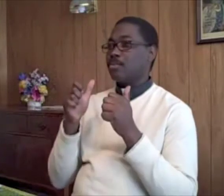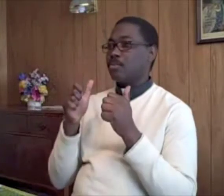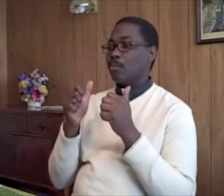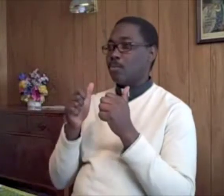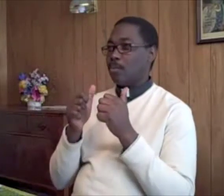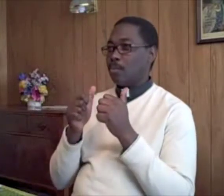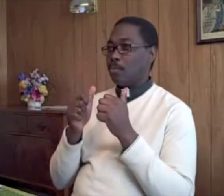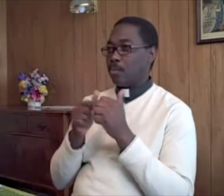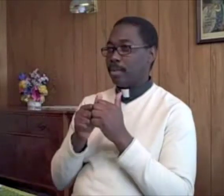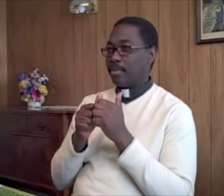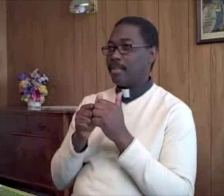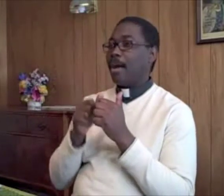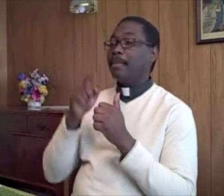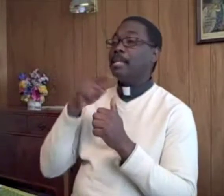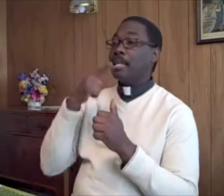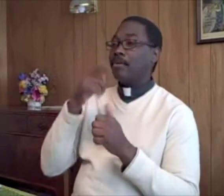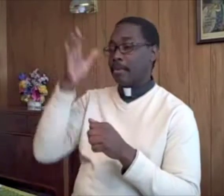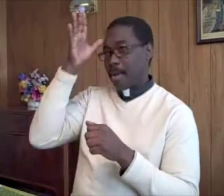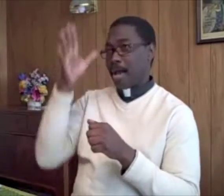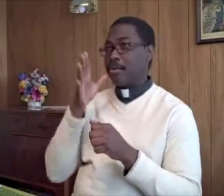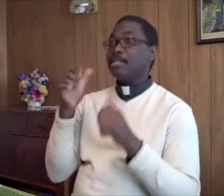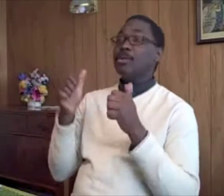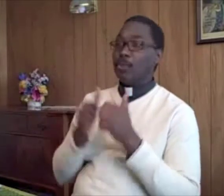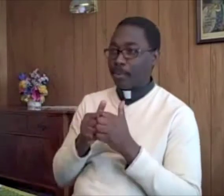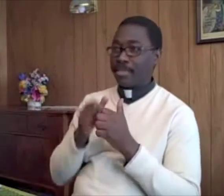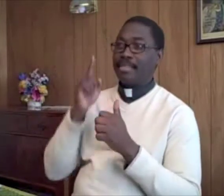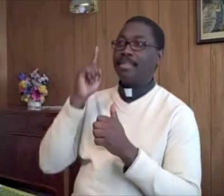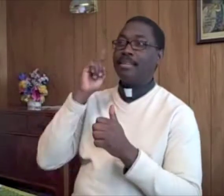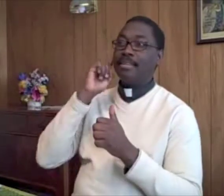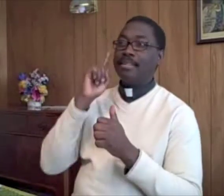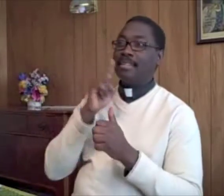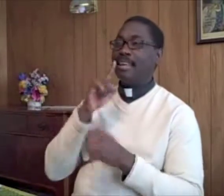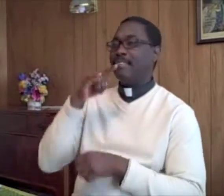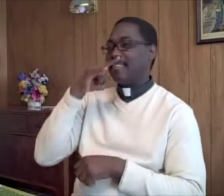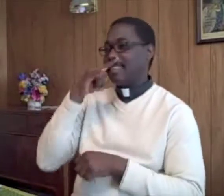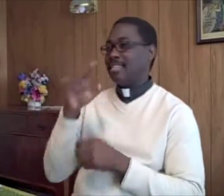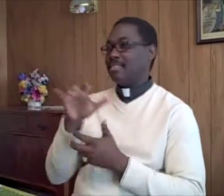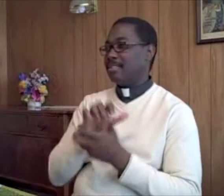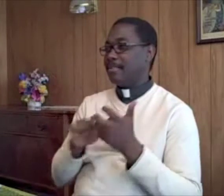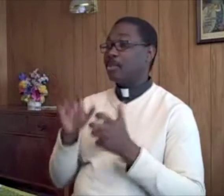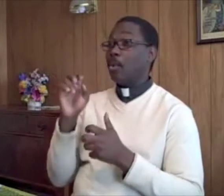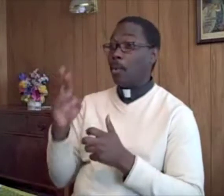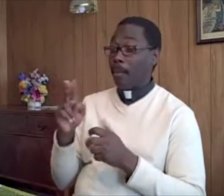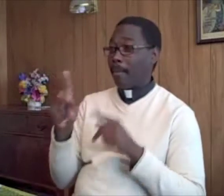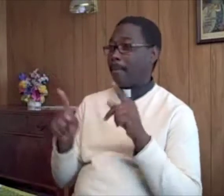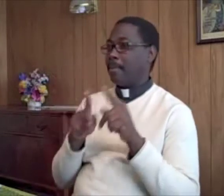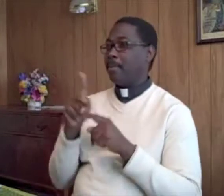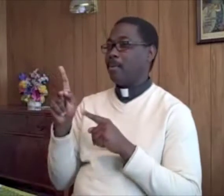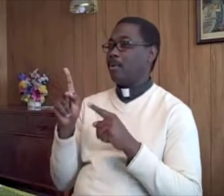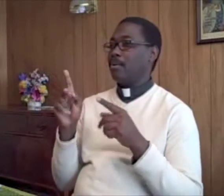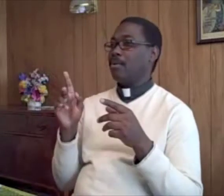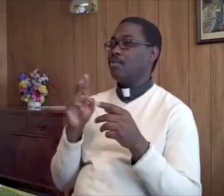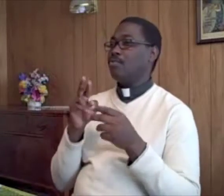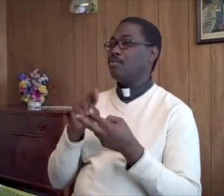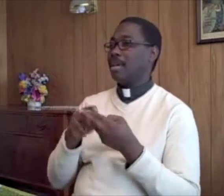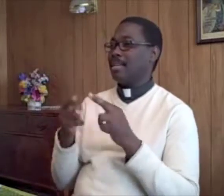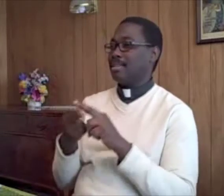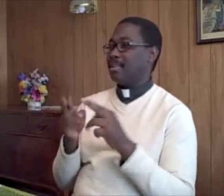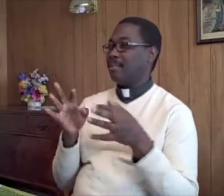have deaf parents of hearing children. We have relatives that have deaf